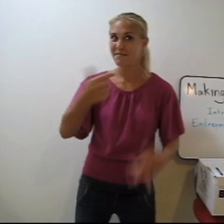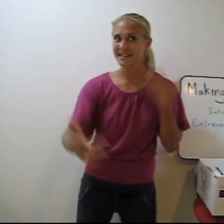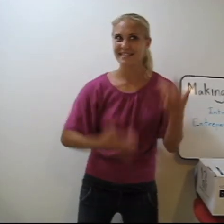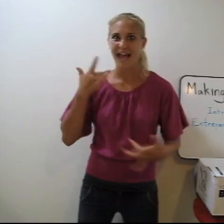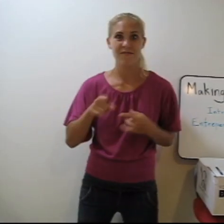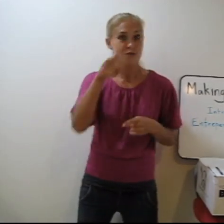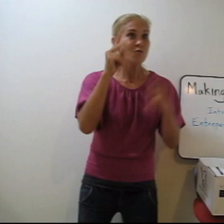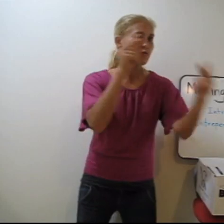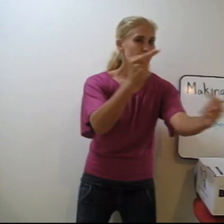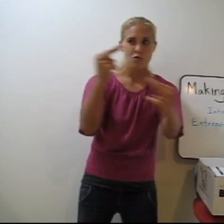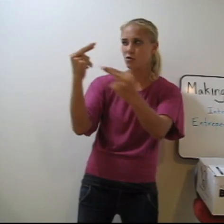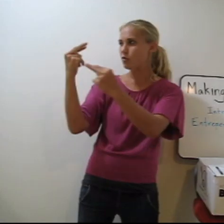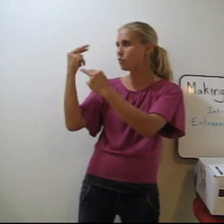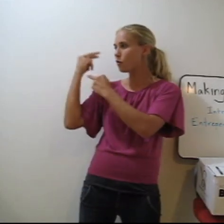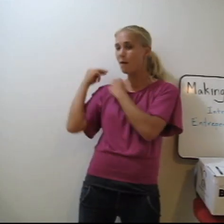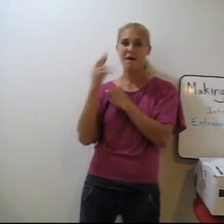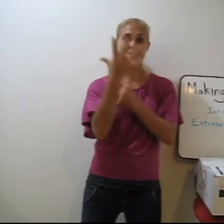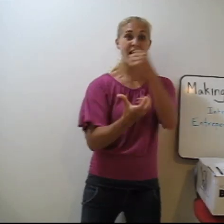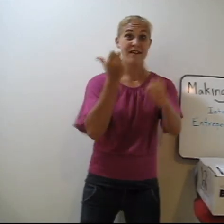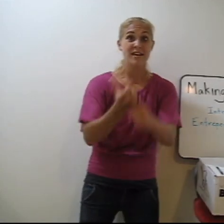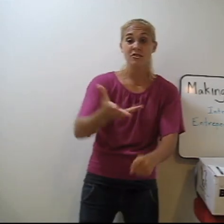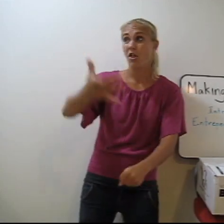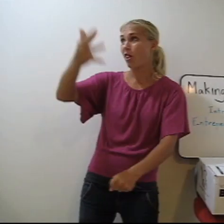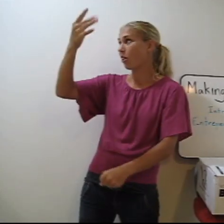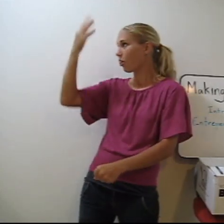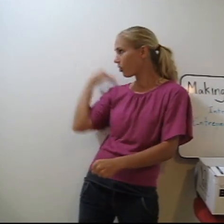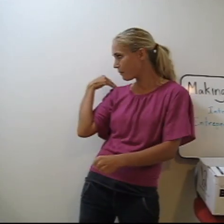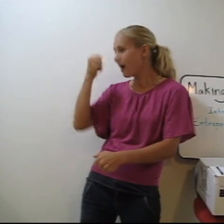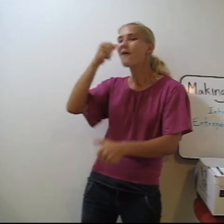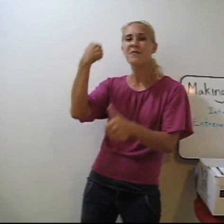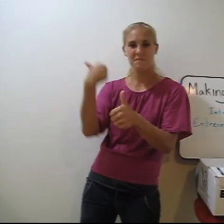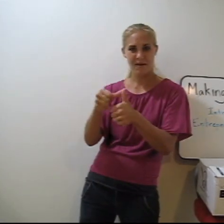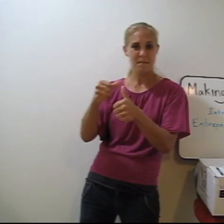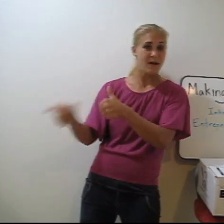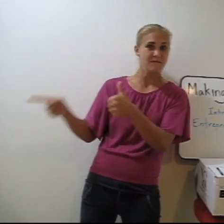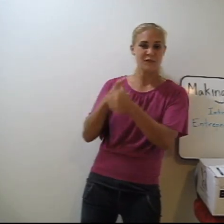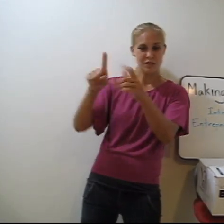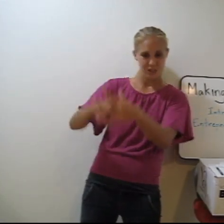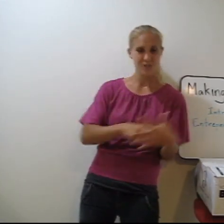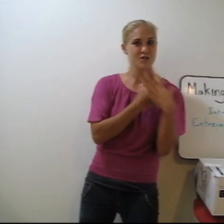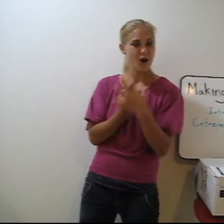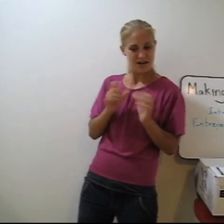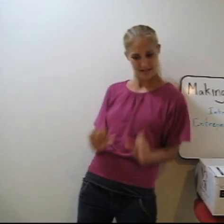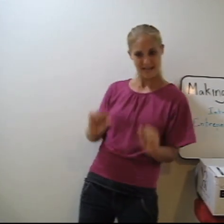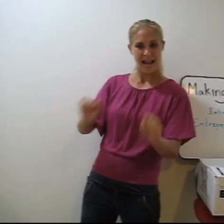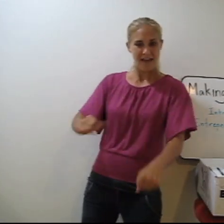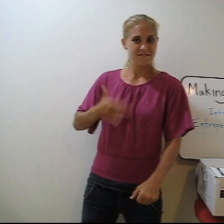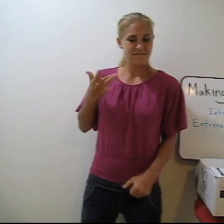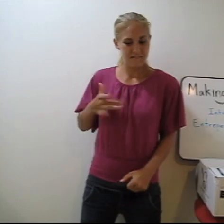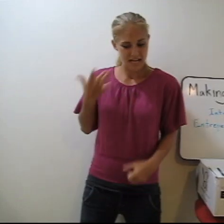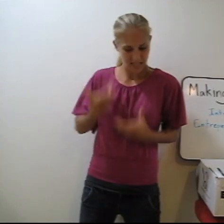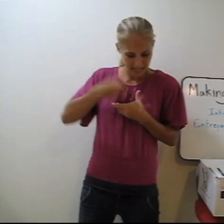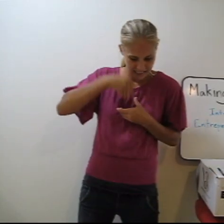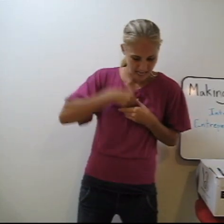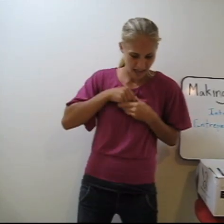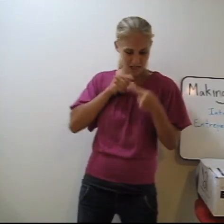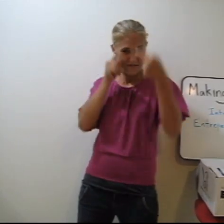back 3 to 5 years from now and say, I can remember when I first got started, how I felt, and what battles of the mind I had to